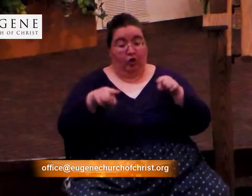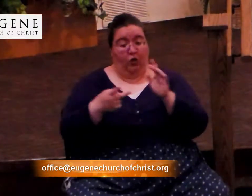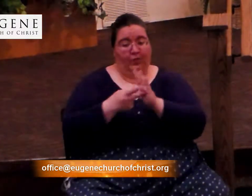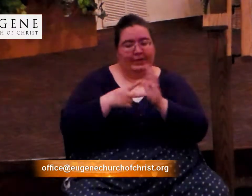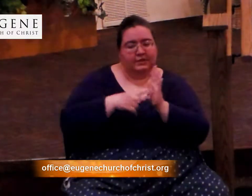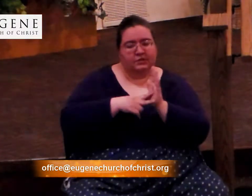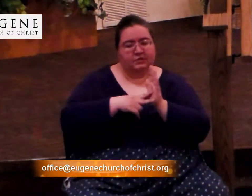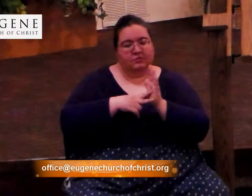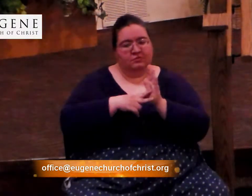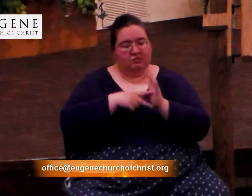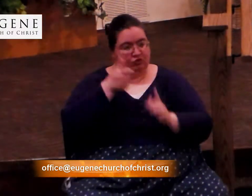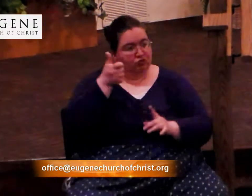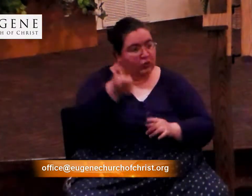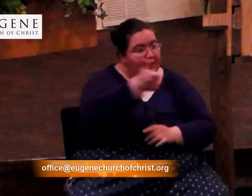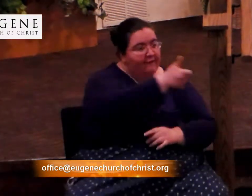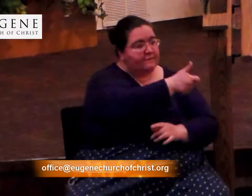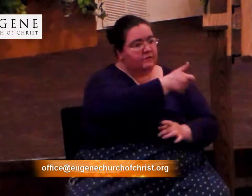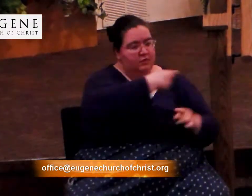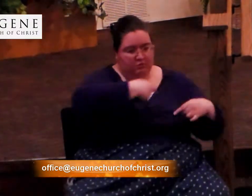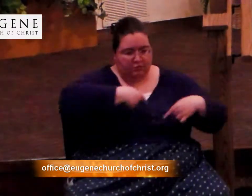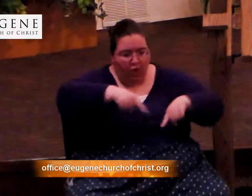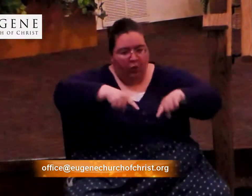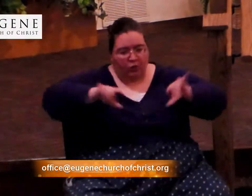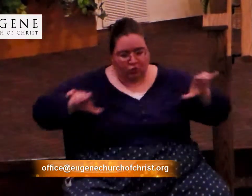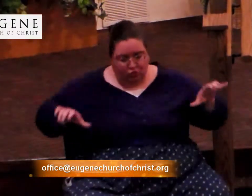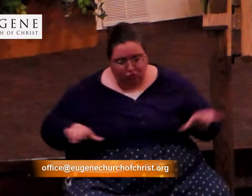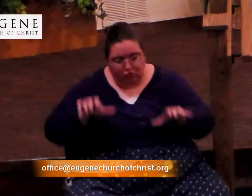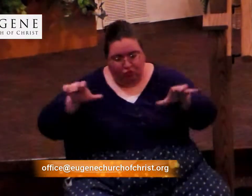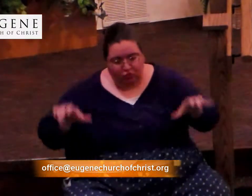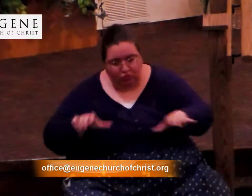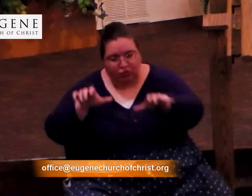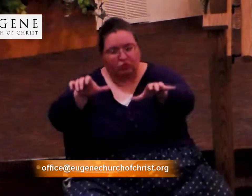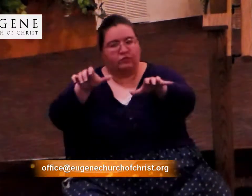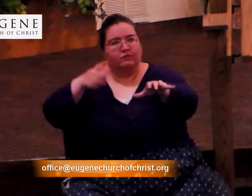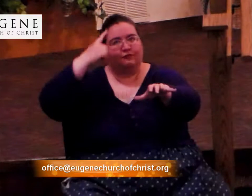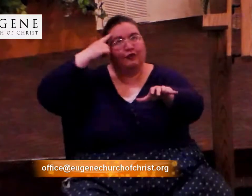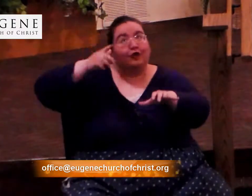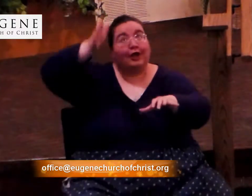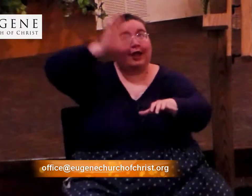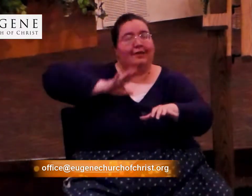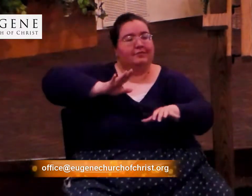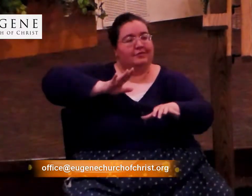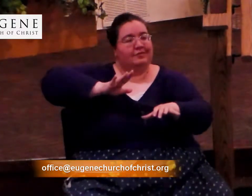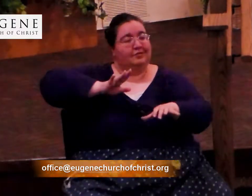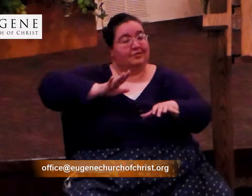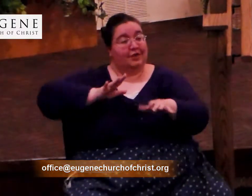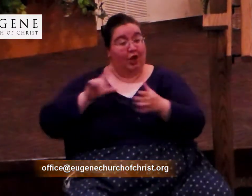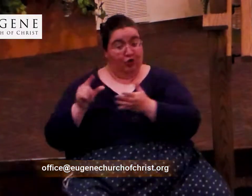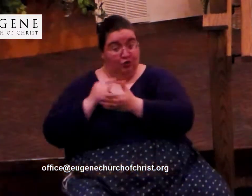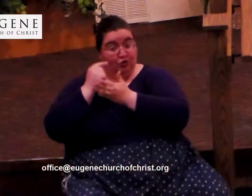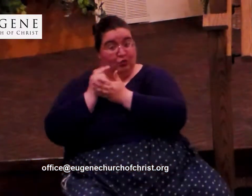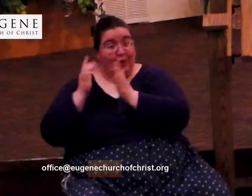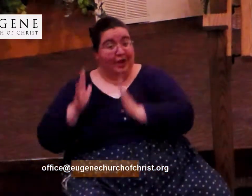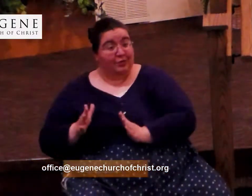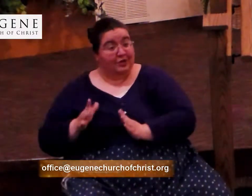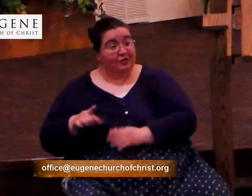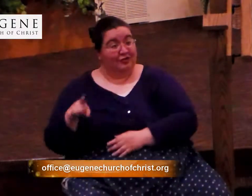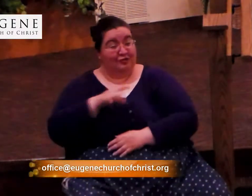it. And this morning, for our grads, you're about to go. And some of you are about to go down the street, and some of you are about to